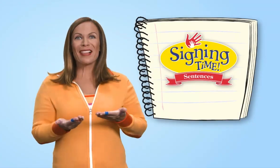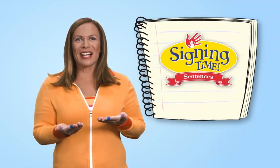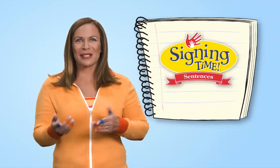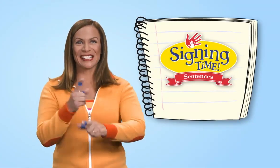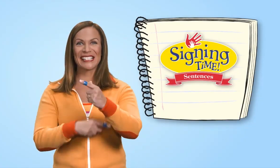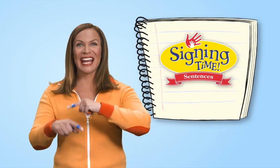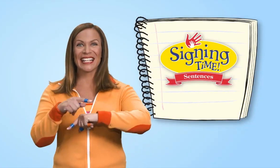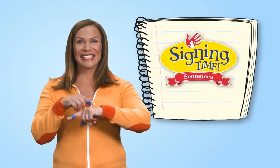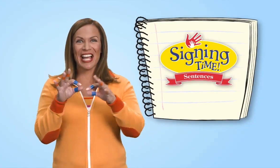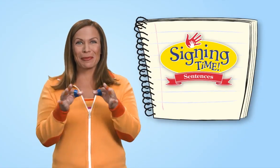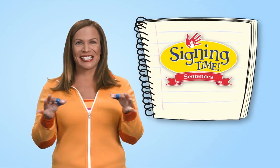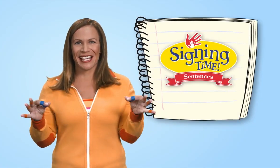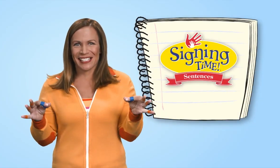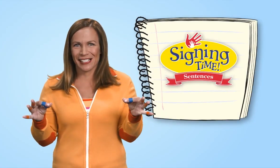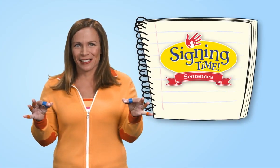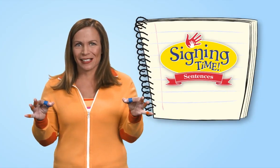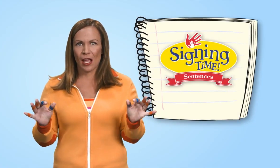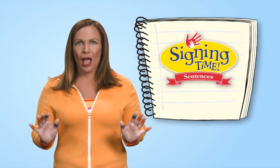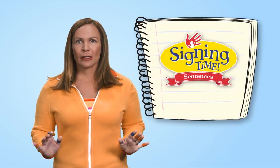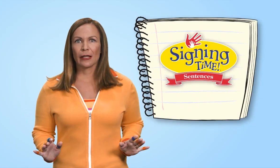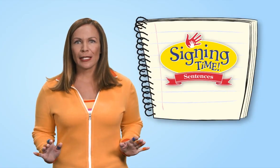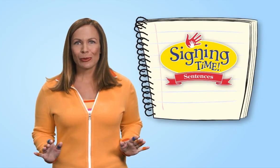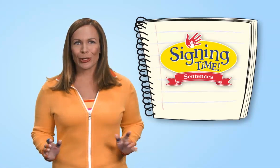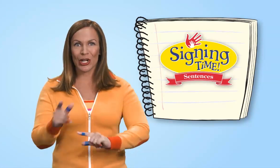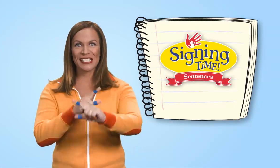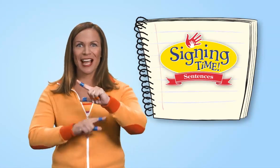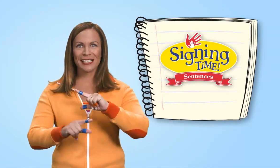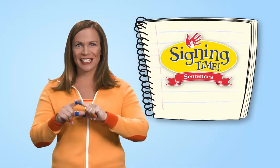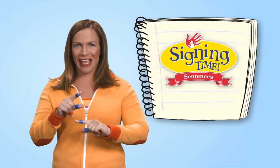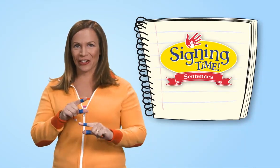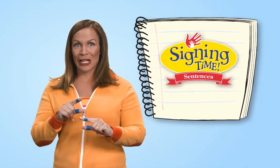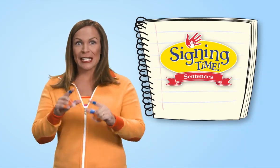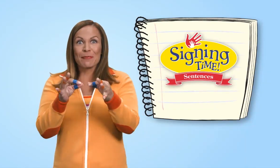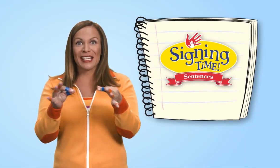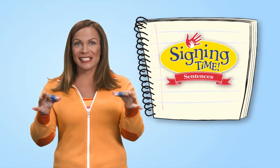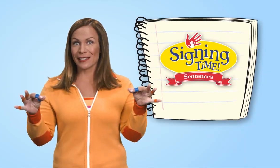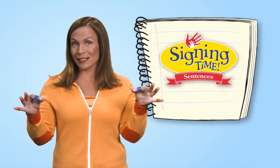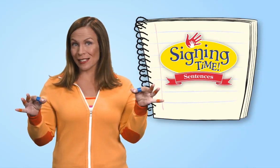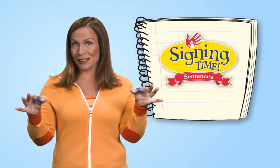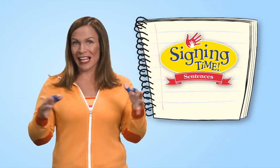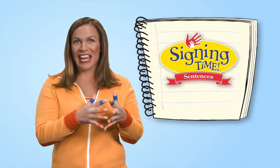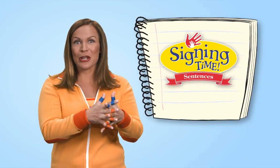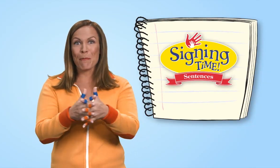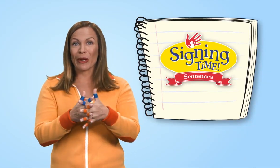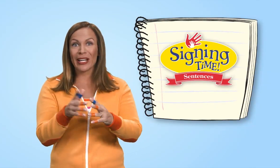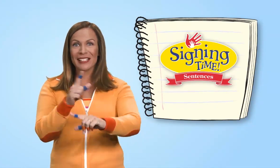Welcome to Signing Time Sentences. Let's put our signs together to make sentences in American